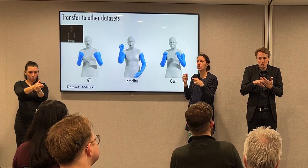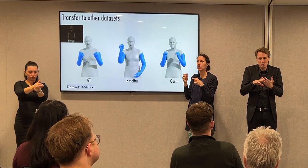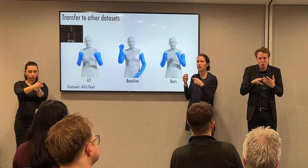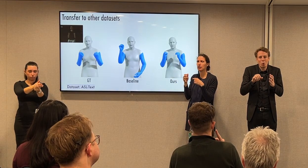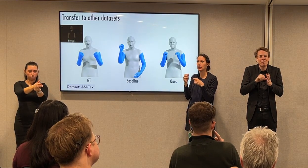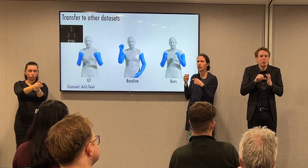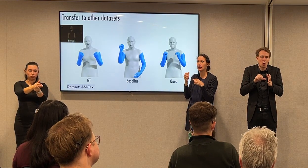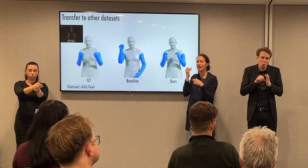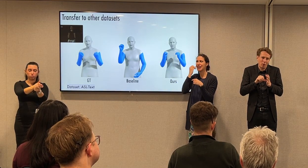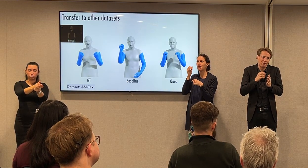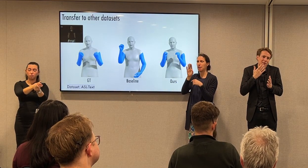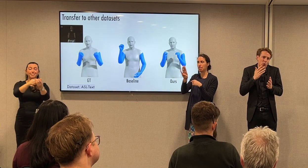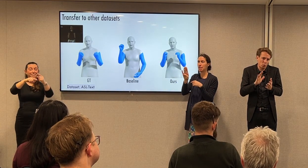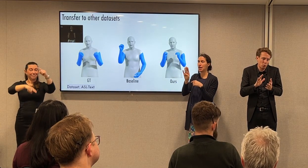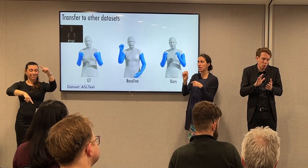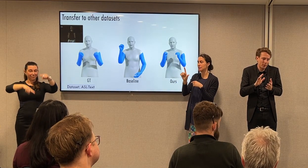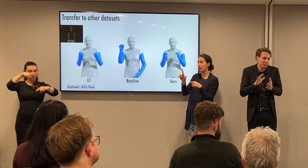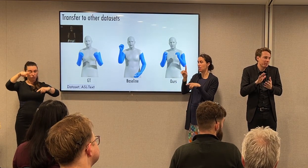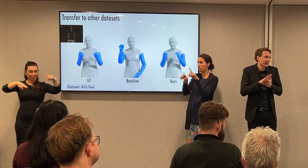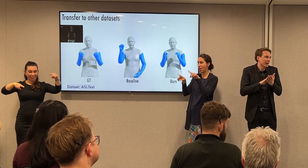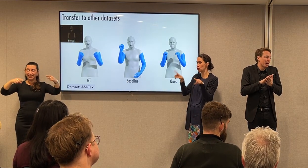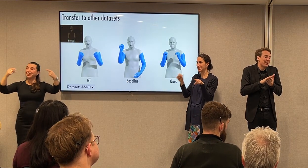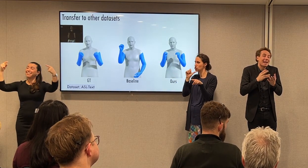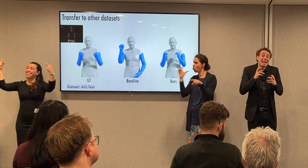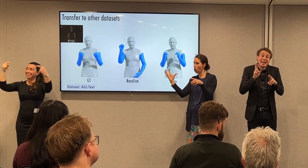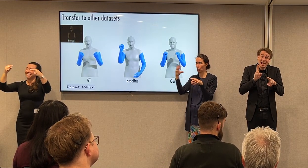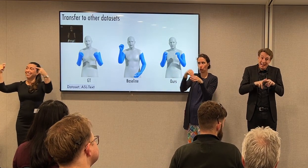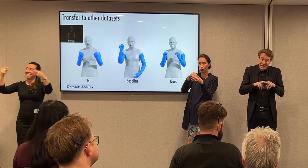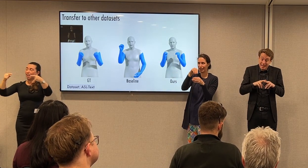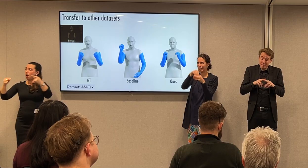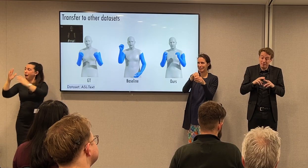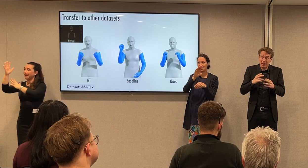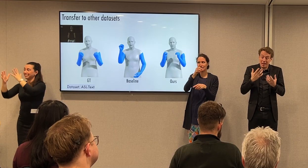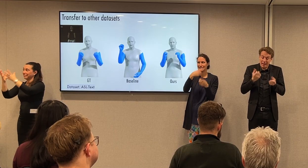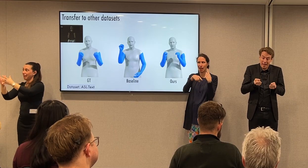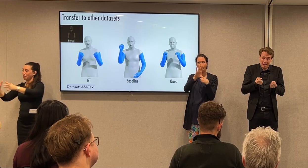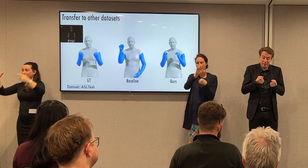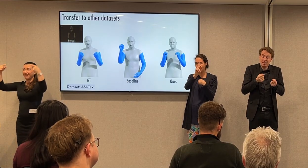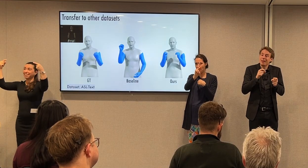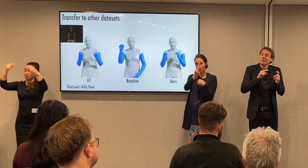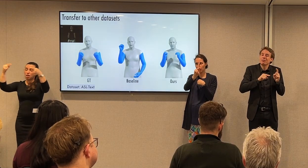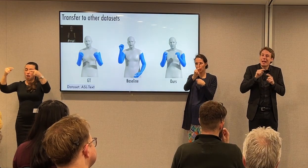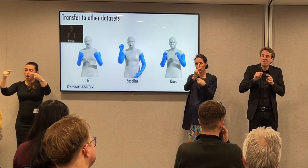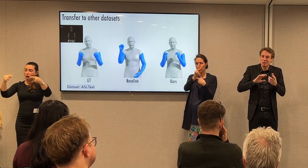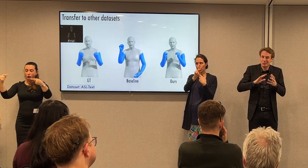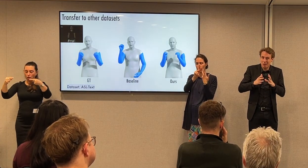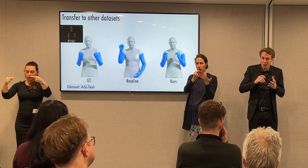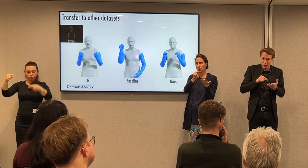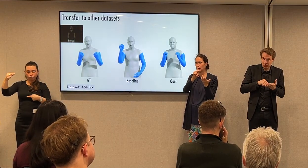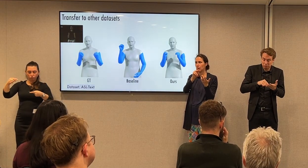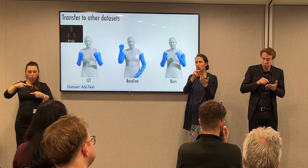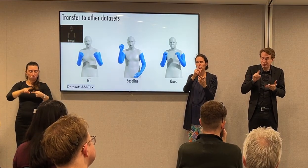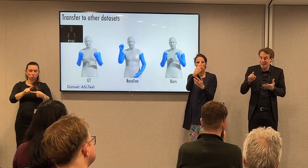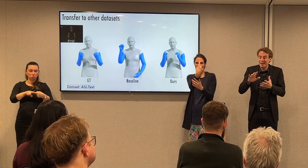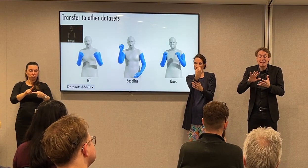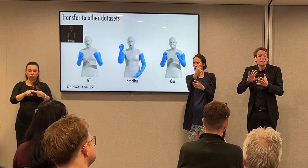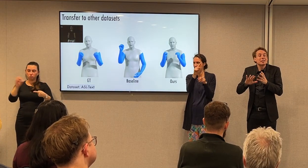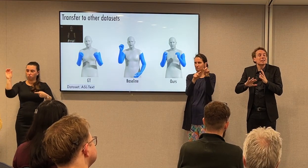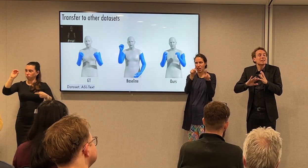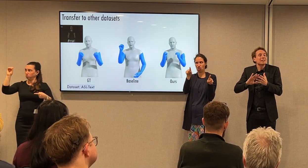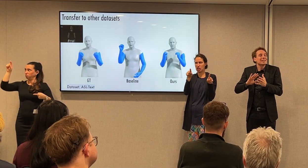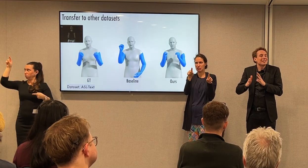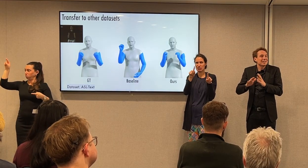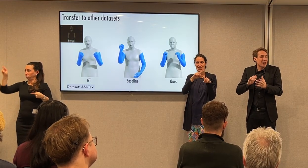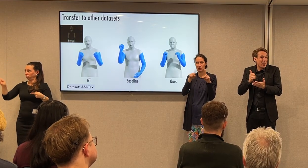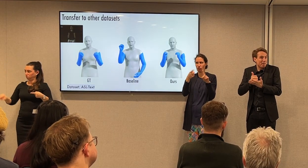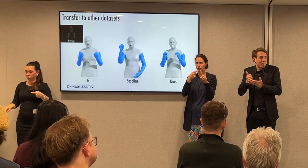a Bob SL variant that is not included in Signbank, and like in Signbank, there is just this one variant and it's different